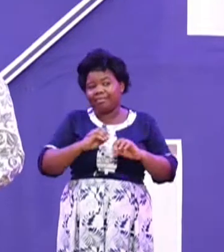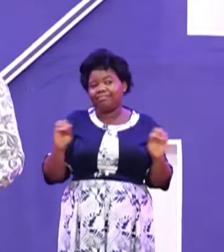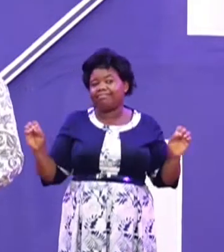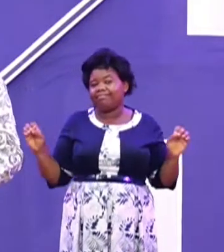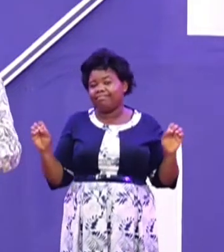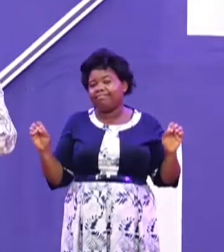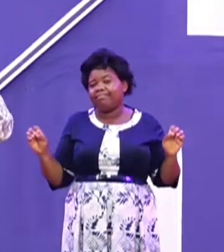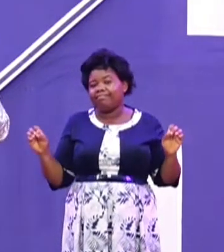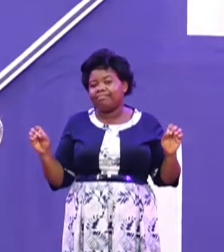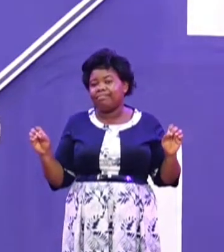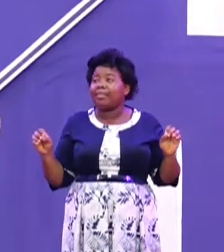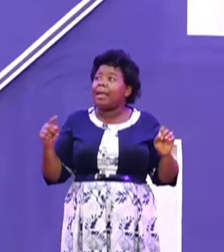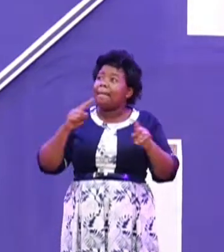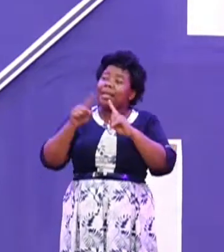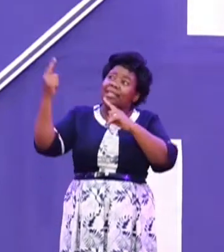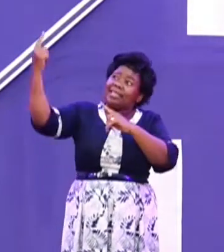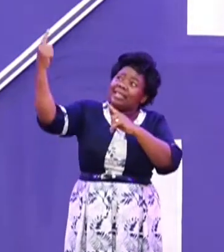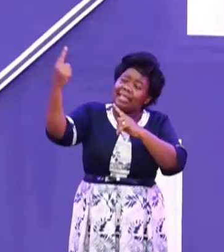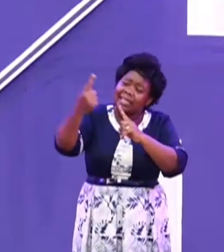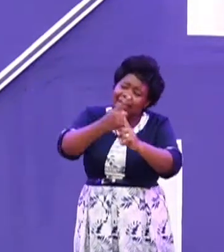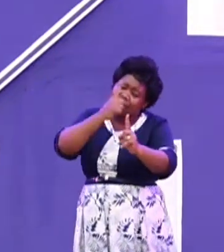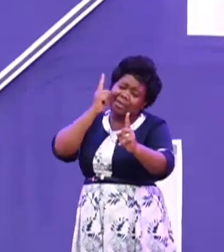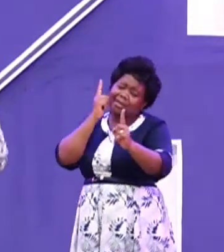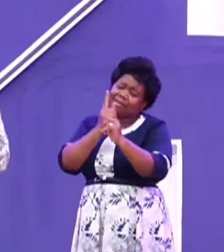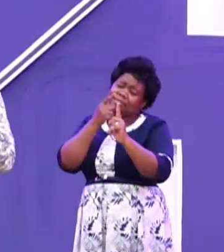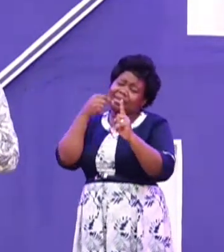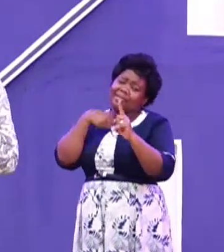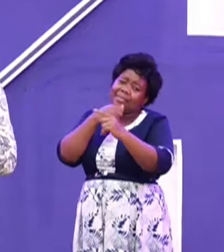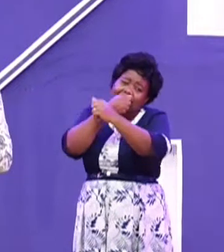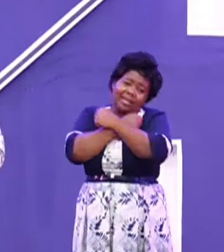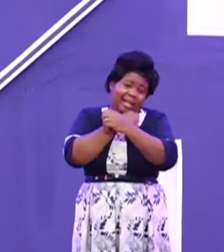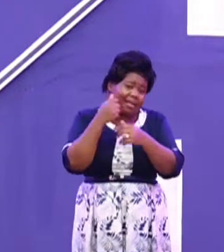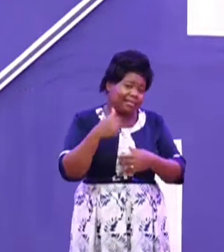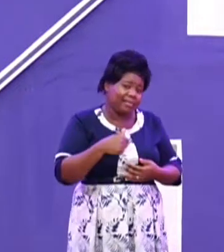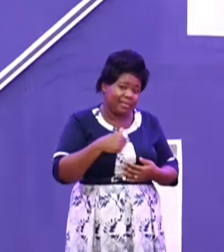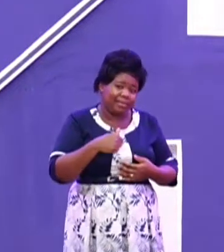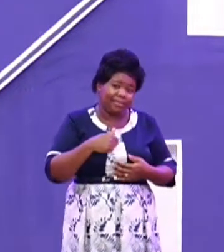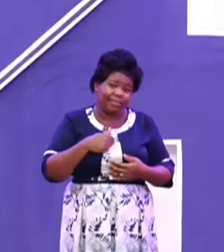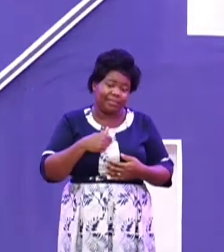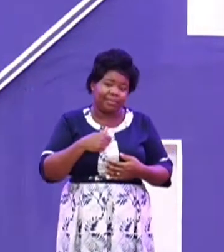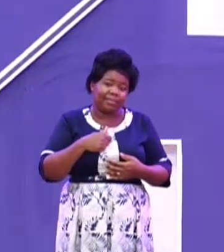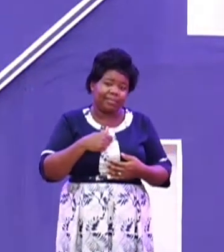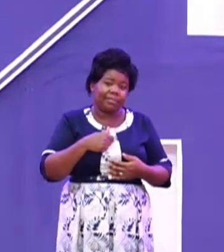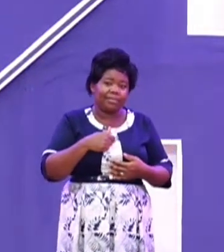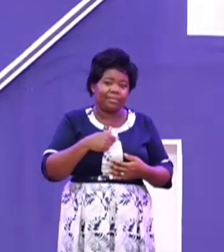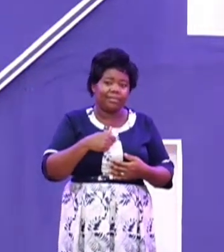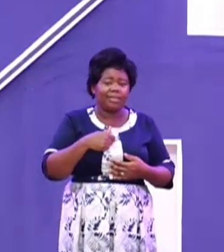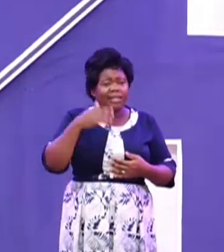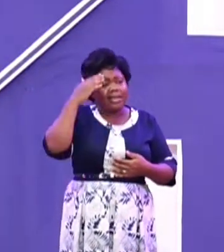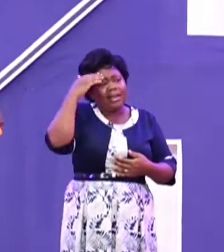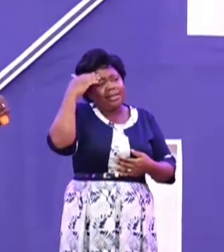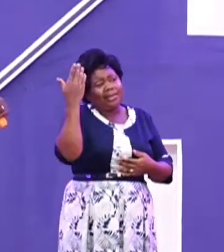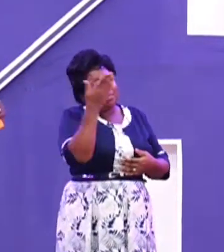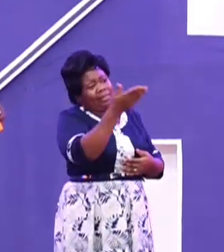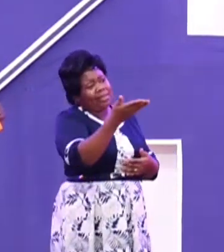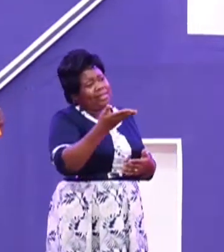I didn't have it. Yansi sinka na busi sinka nyina njagala. He met me, he encountered me, and just loved me. Simanyo wa afuwa gwoli na